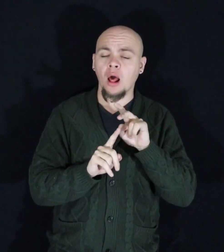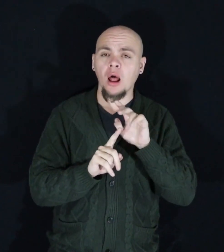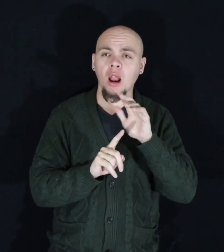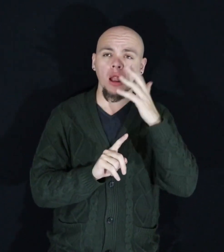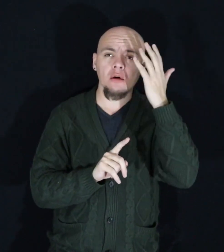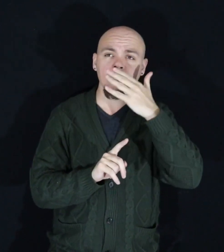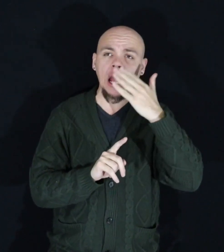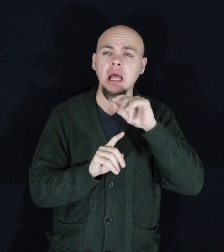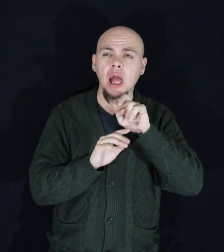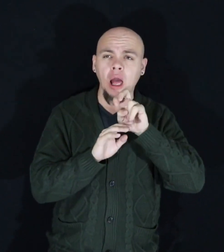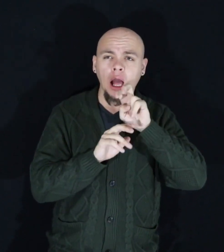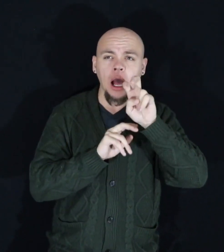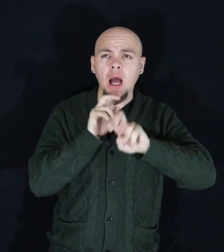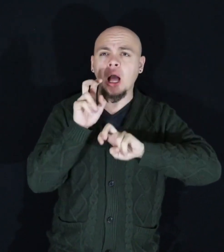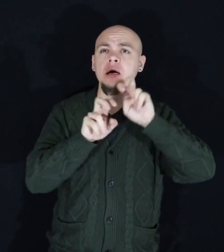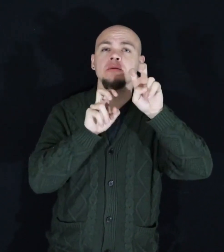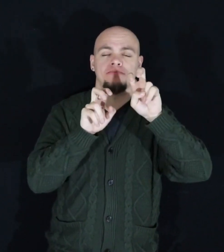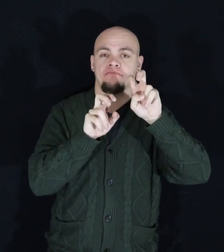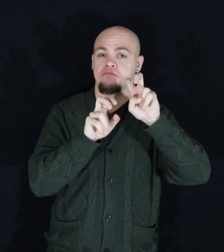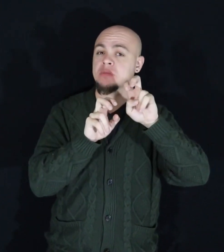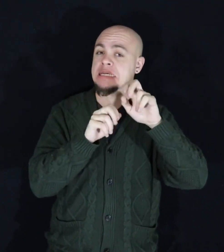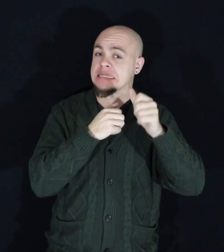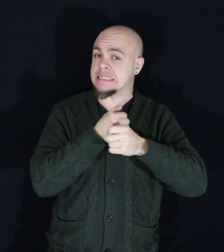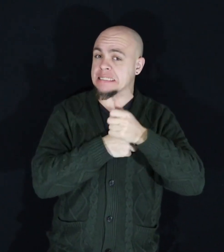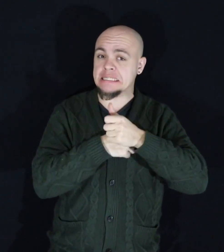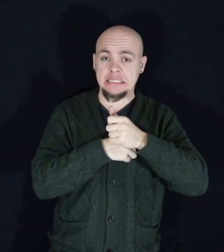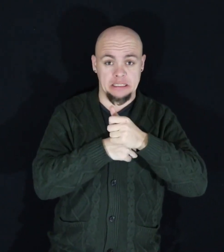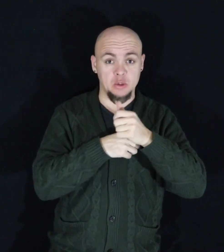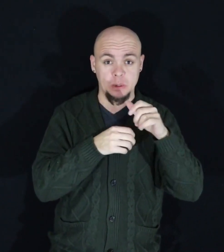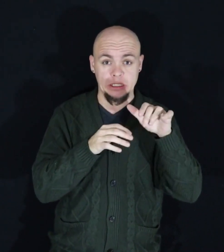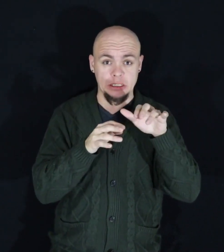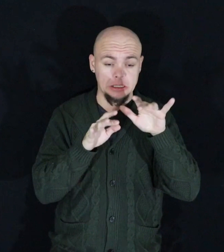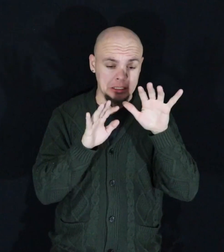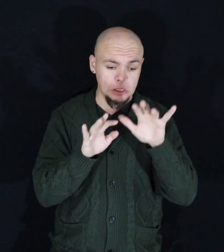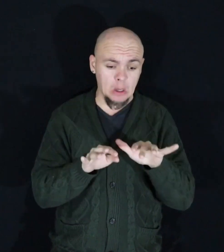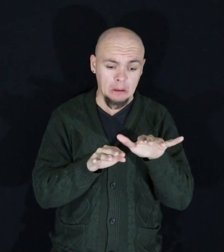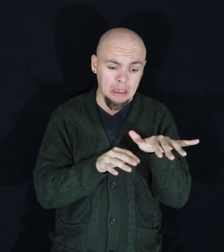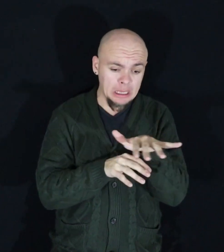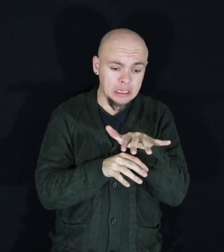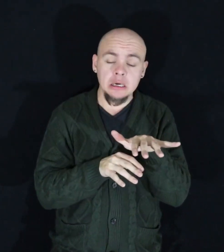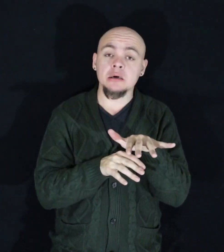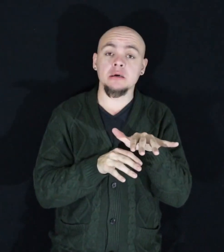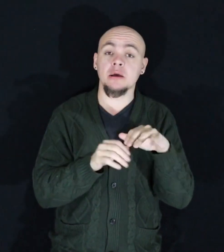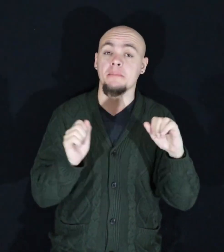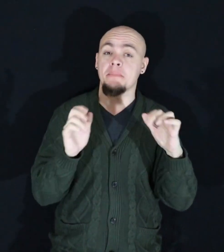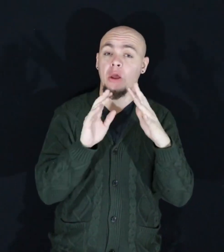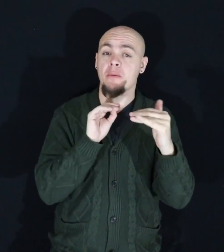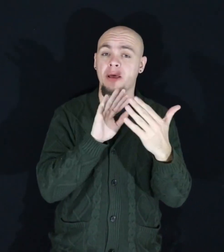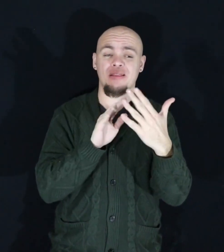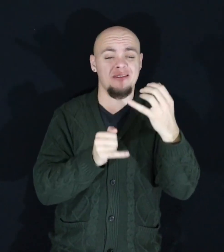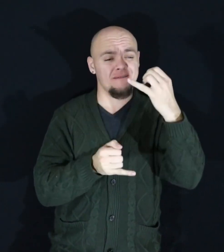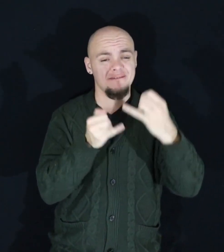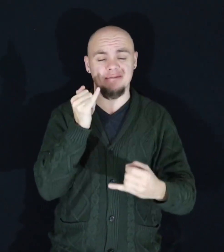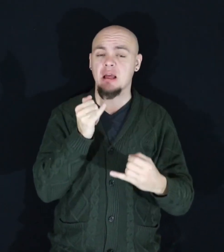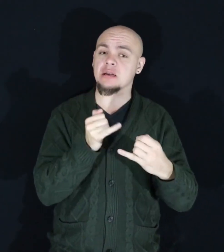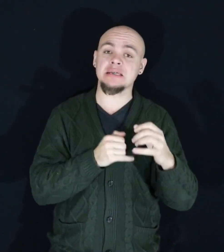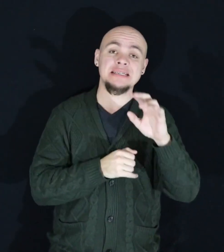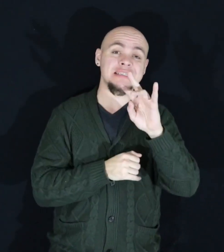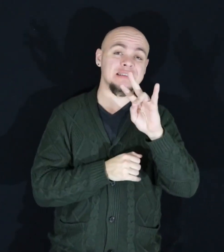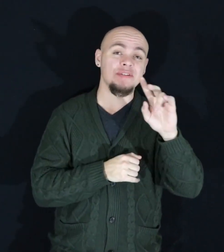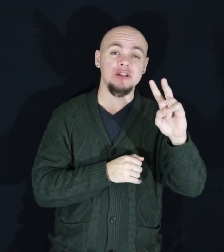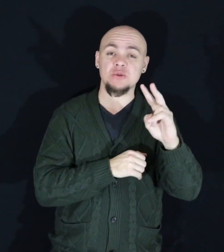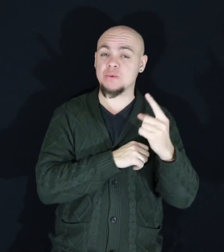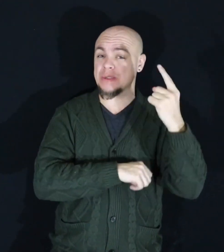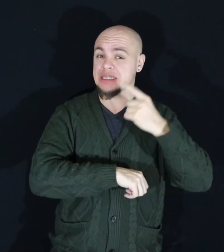faces and crossing dangerous snow paths. We stood on top of Pyramid, the final peak of the project, 72 days